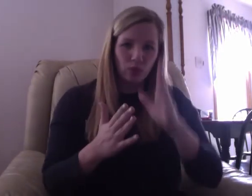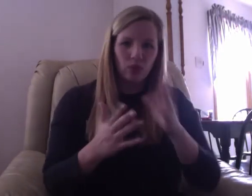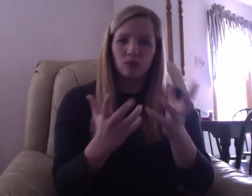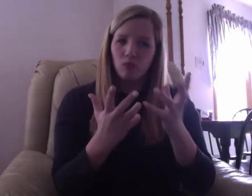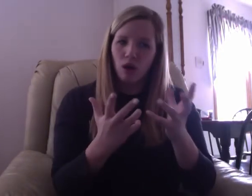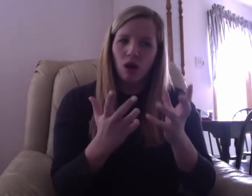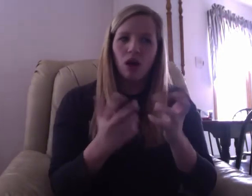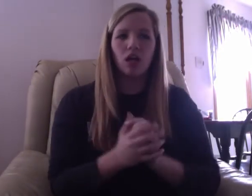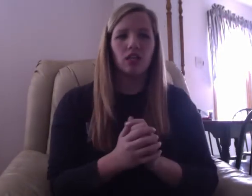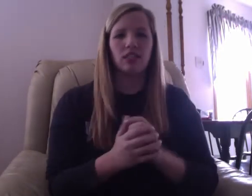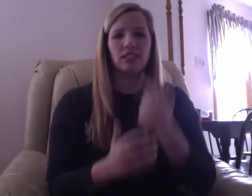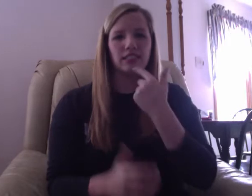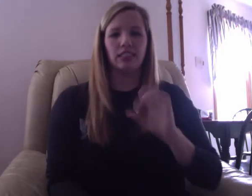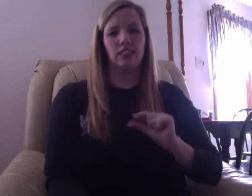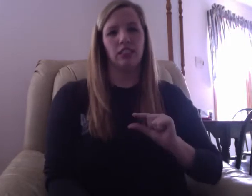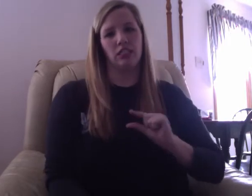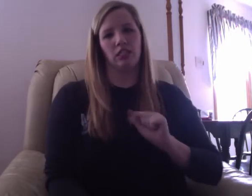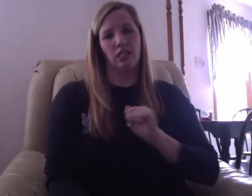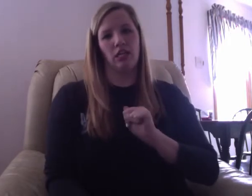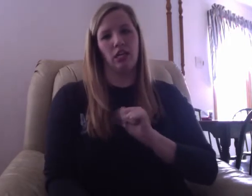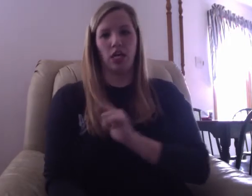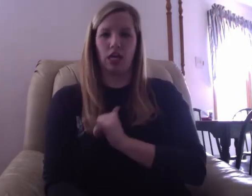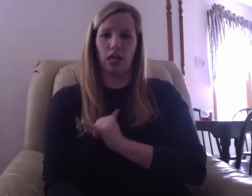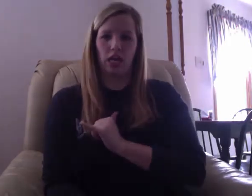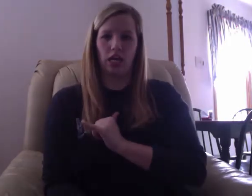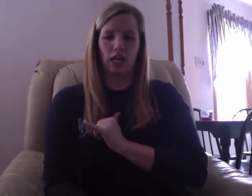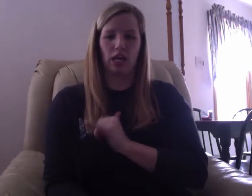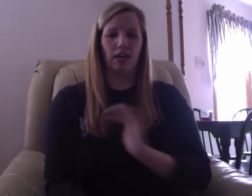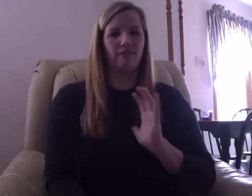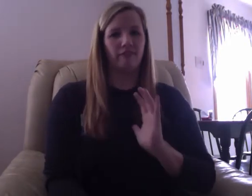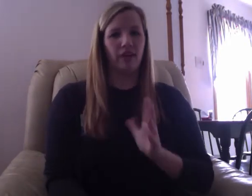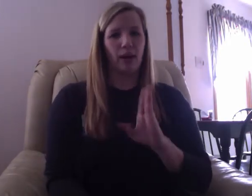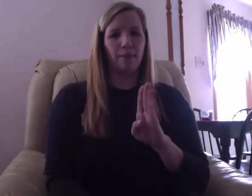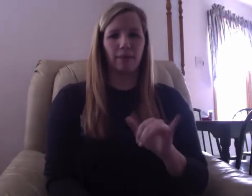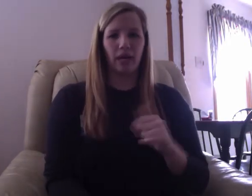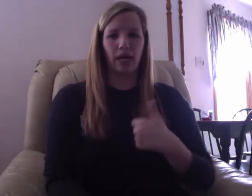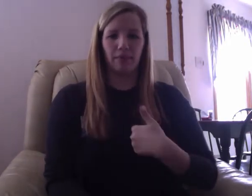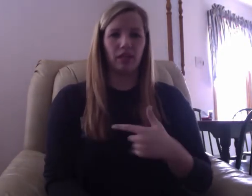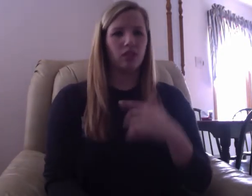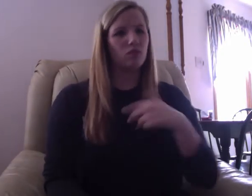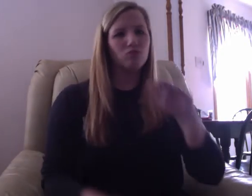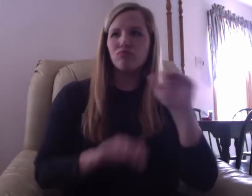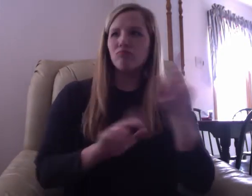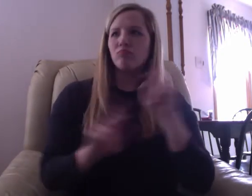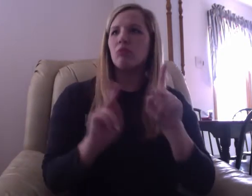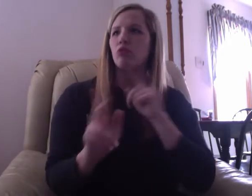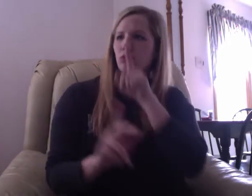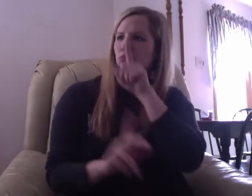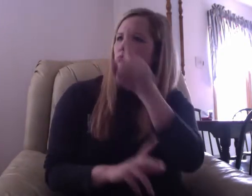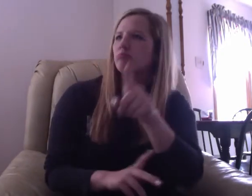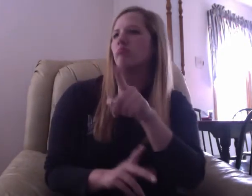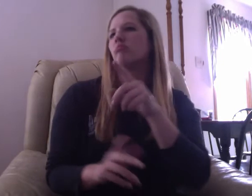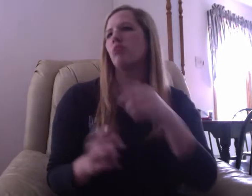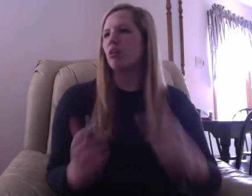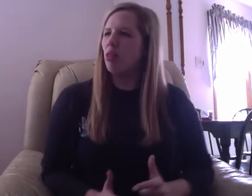says Gay Fine by Me. And it shows that there are other people out there who are like, hey, this is, just live your own life, be